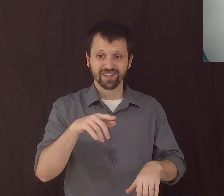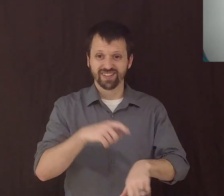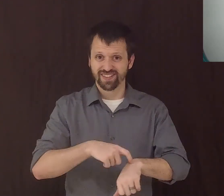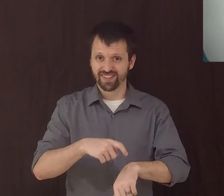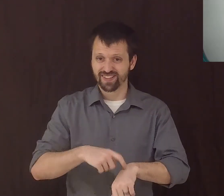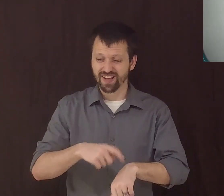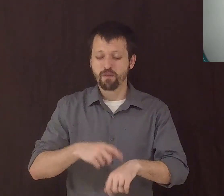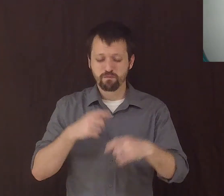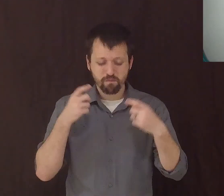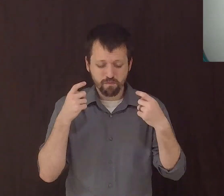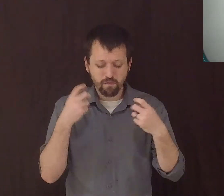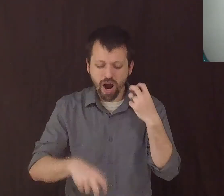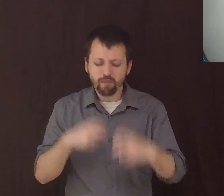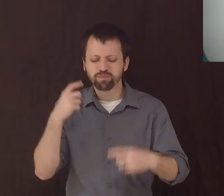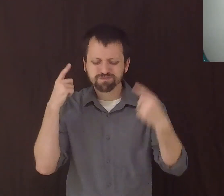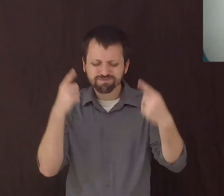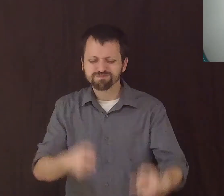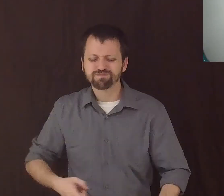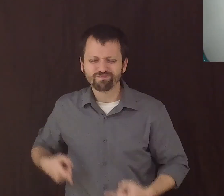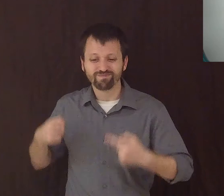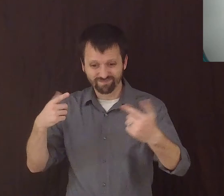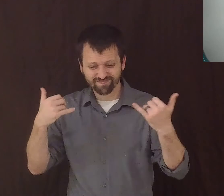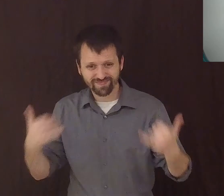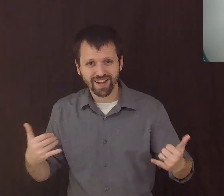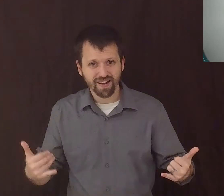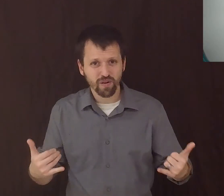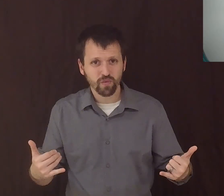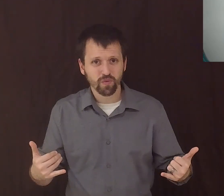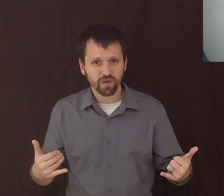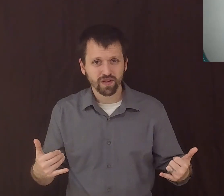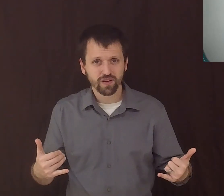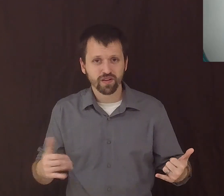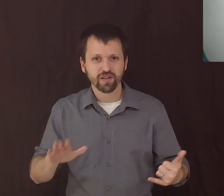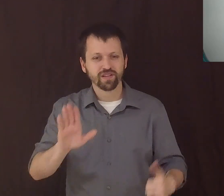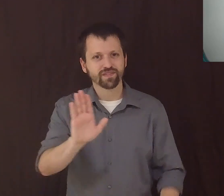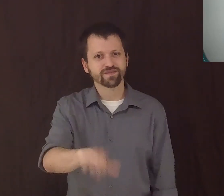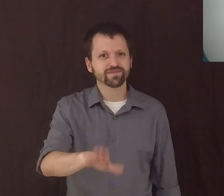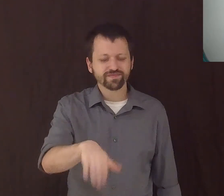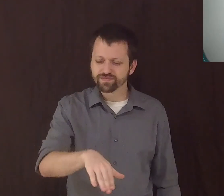this wilderness time period, this problems, these trials that we're going through, he says they are